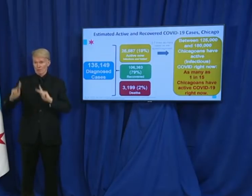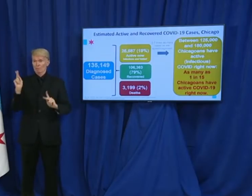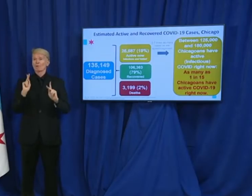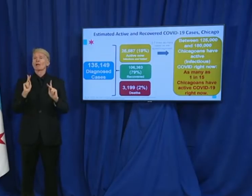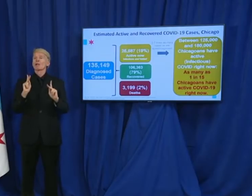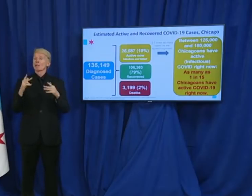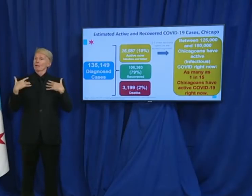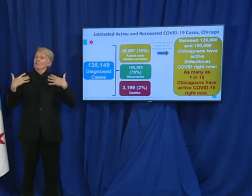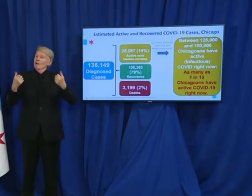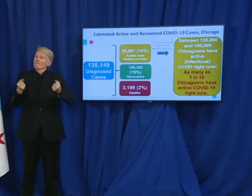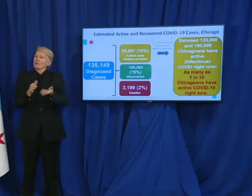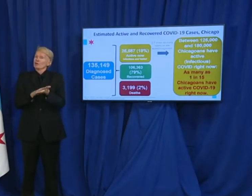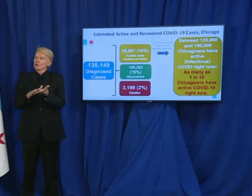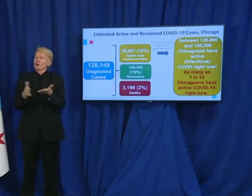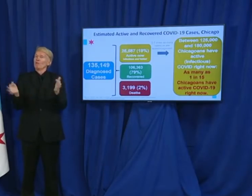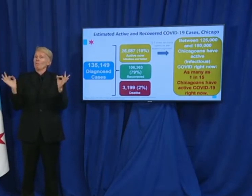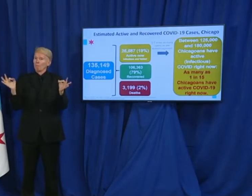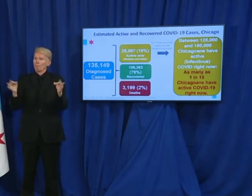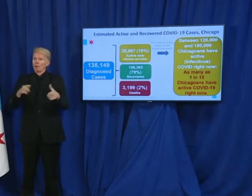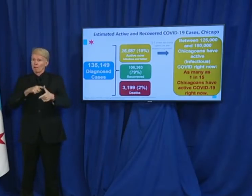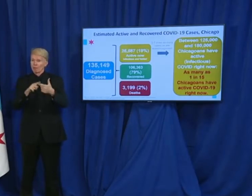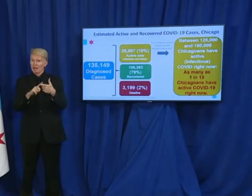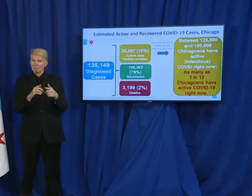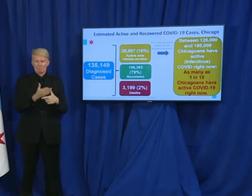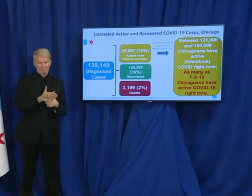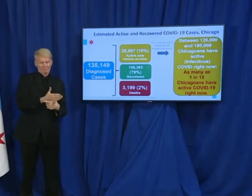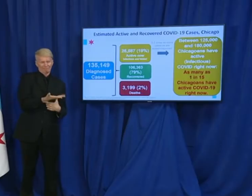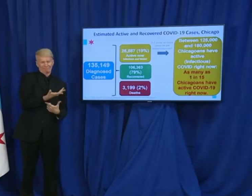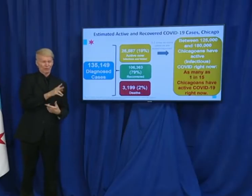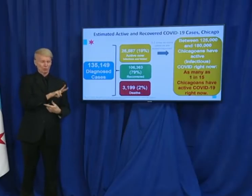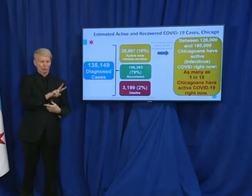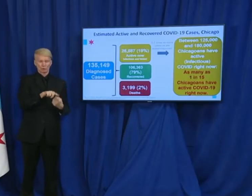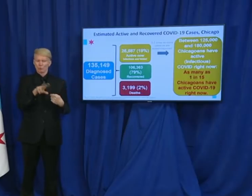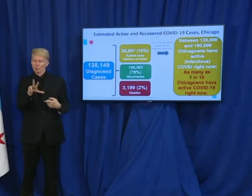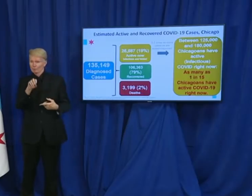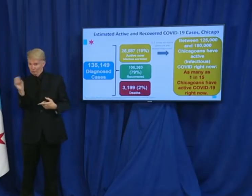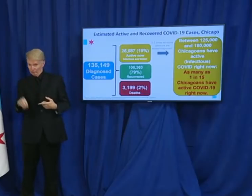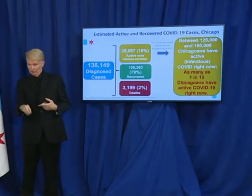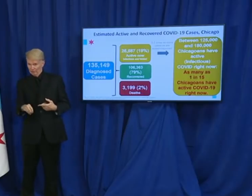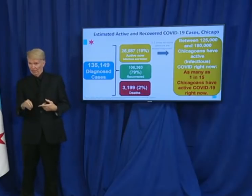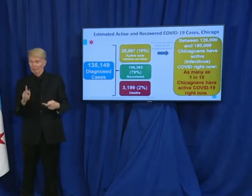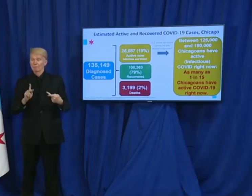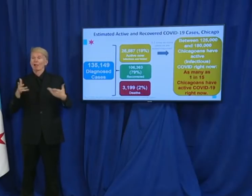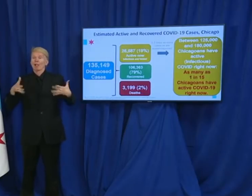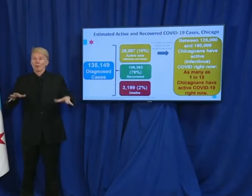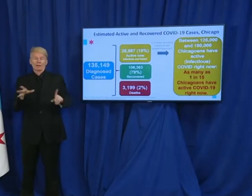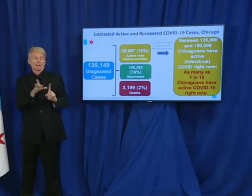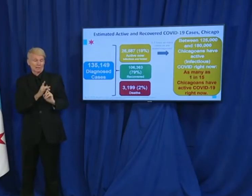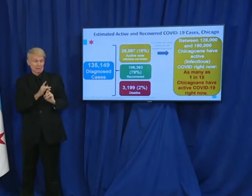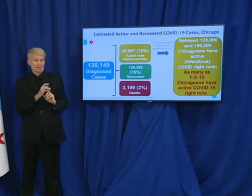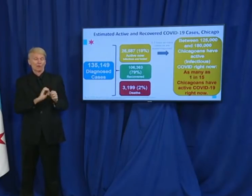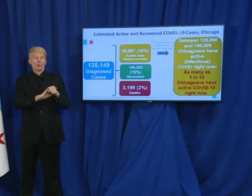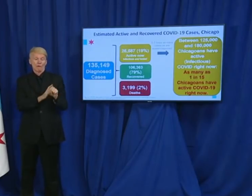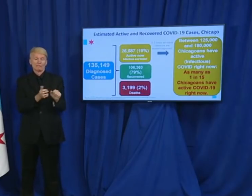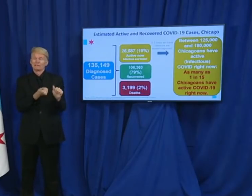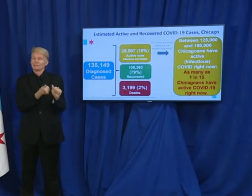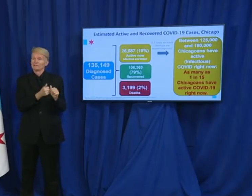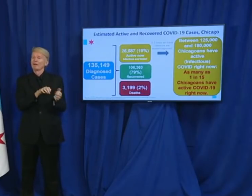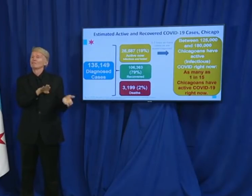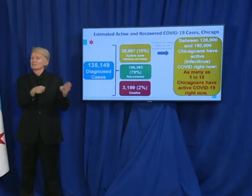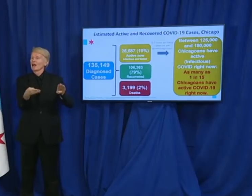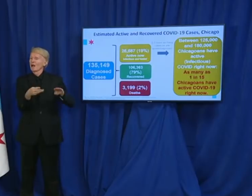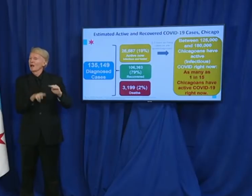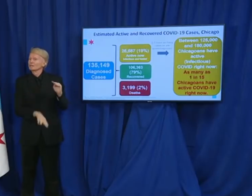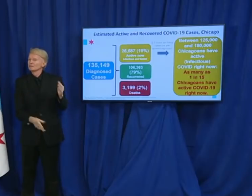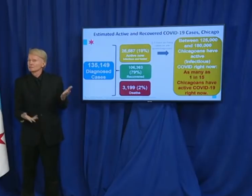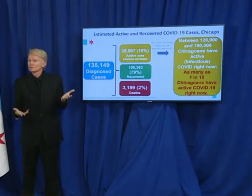have recovered, and between 2 and 3% of the people who have been diagnosed with COVID in Chicago have died. But if we come